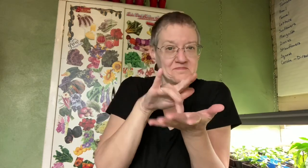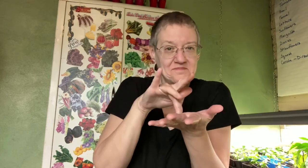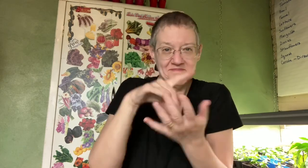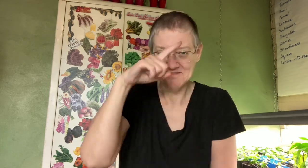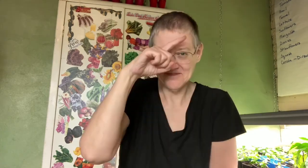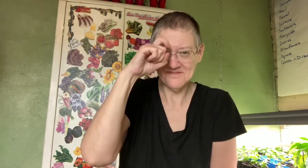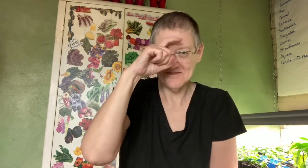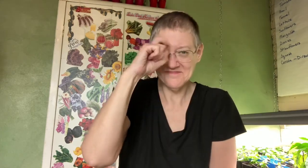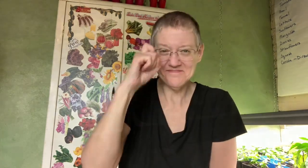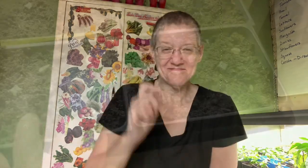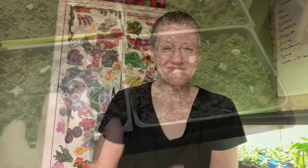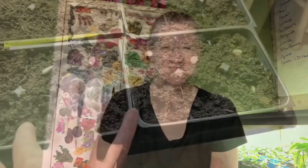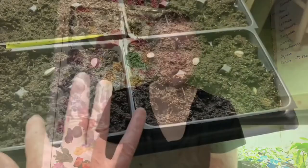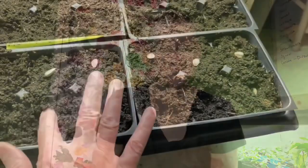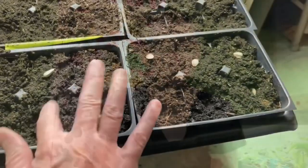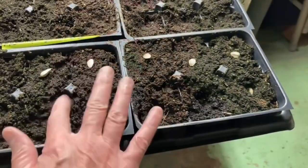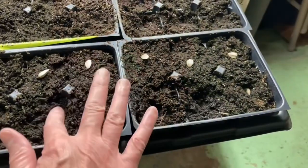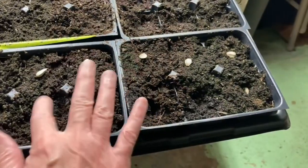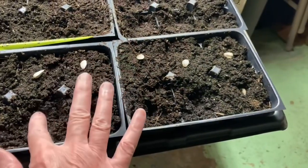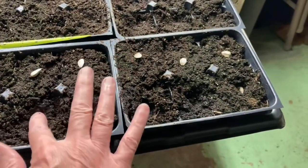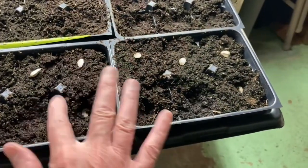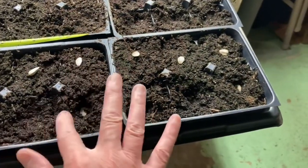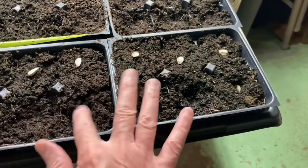Now they're going to flower midsummer.